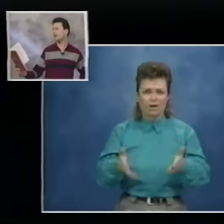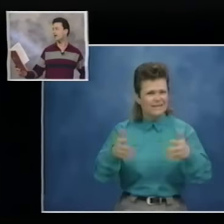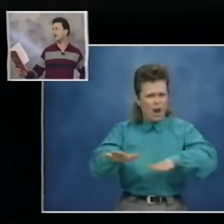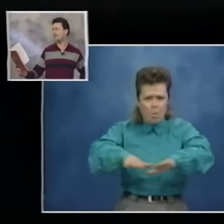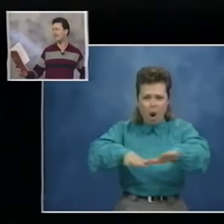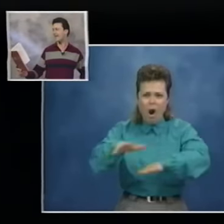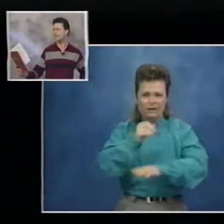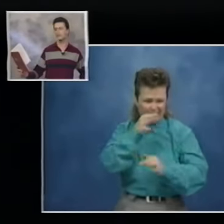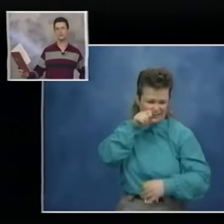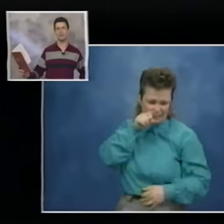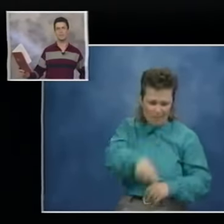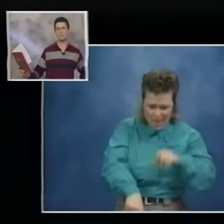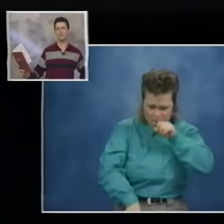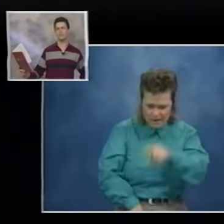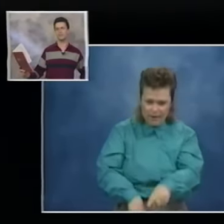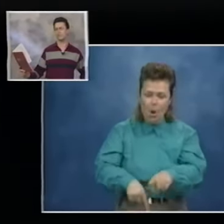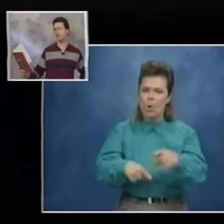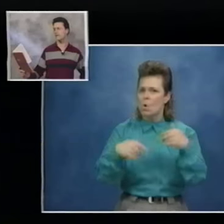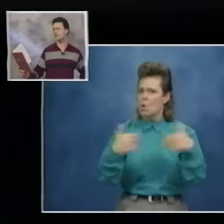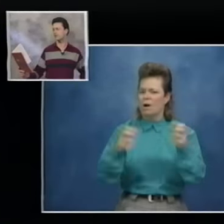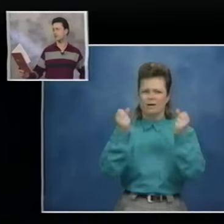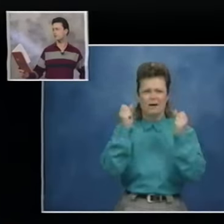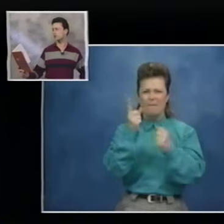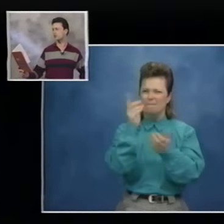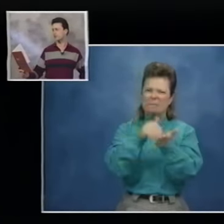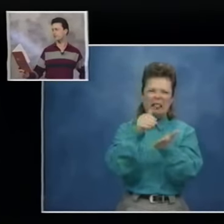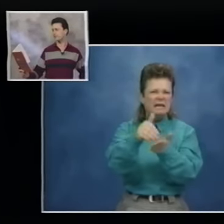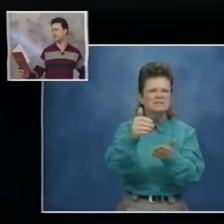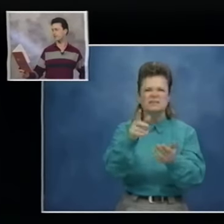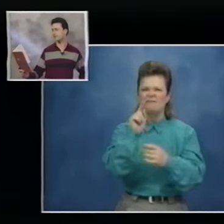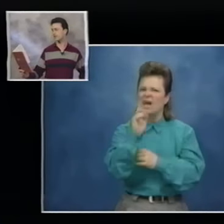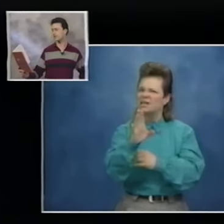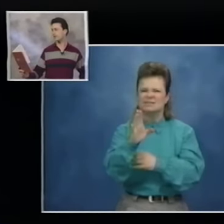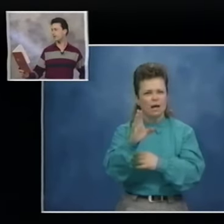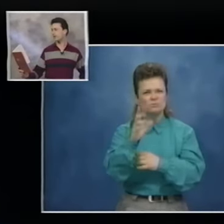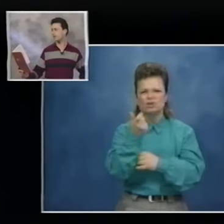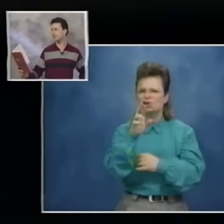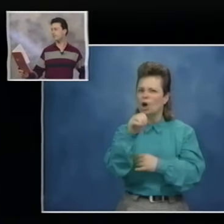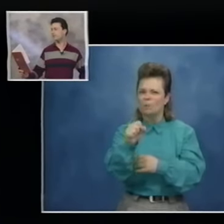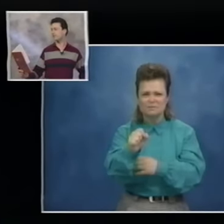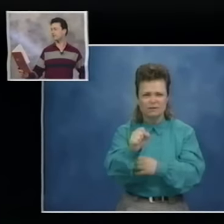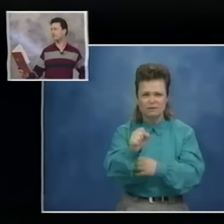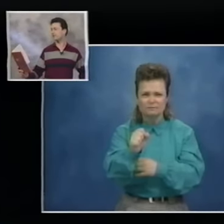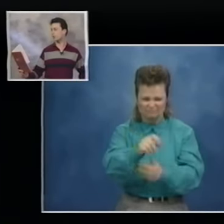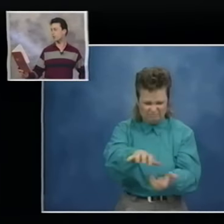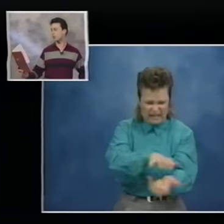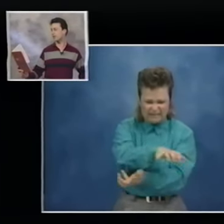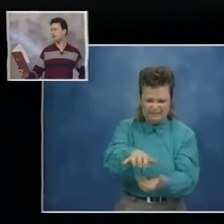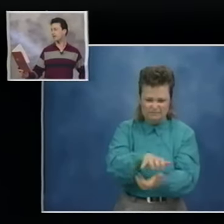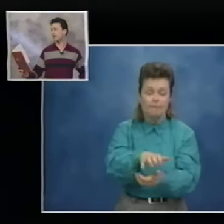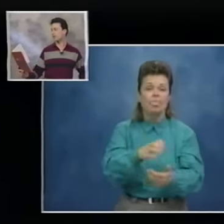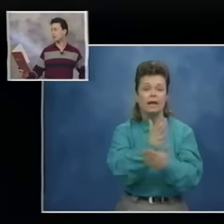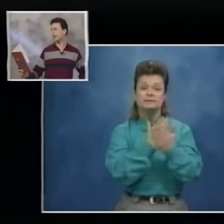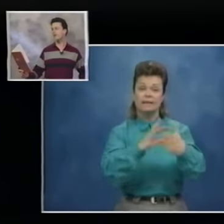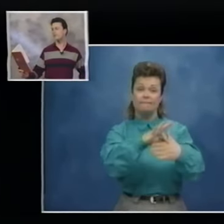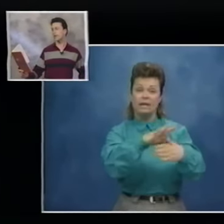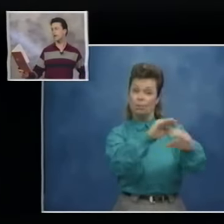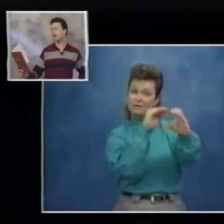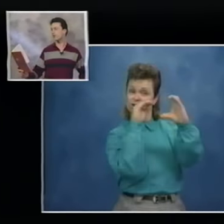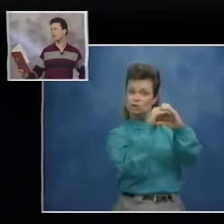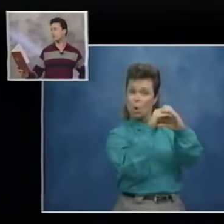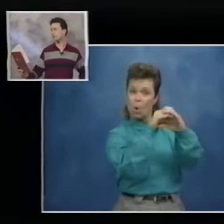spit uncounted billions of consumption germs. There would be meat stored in